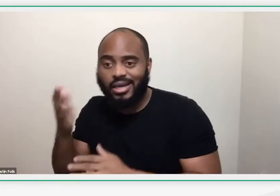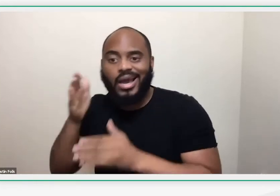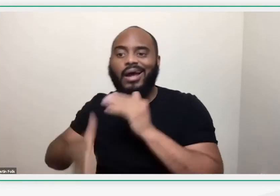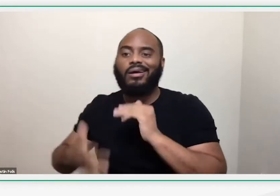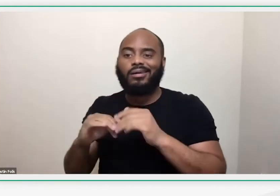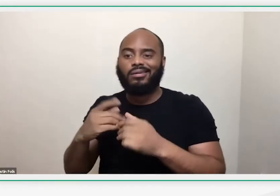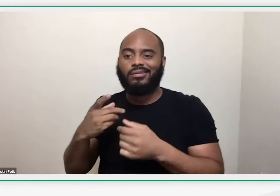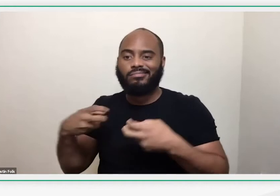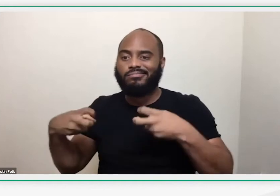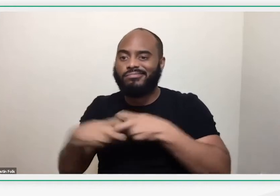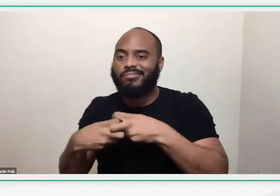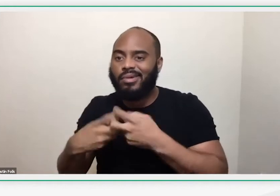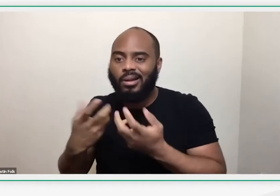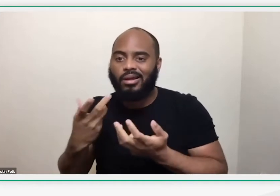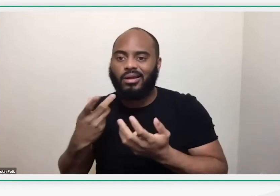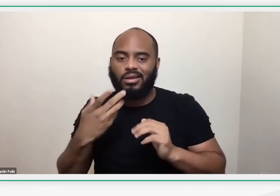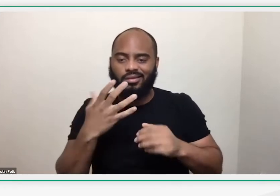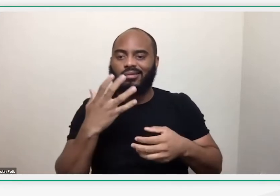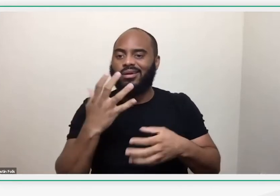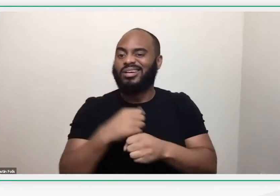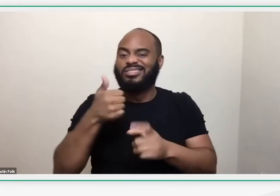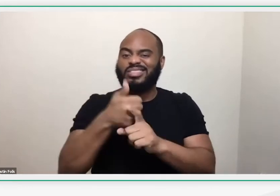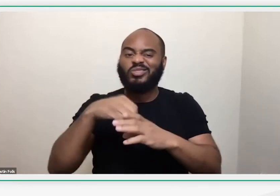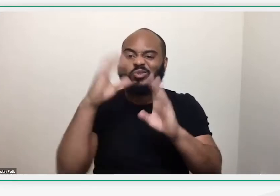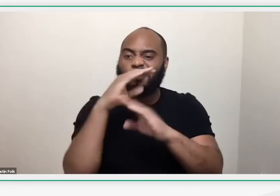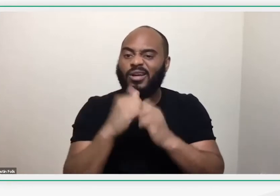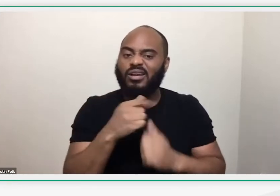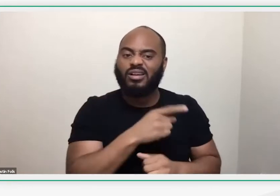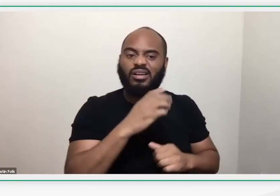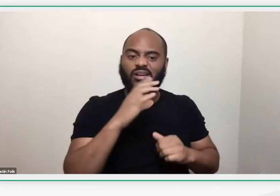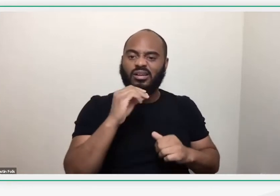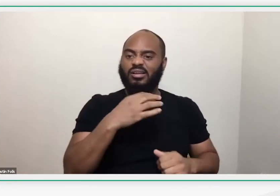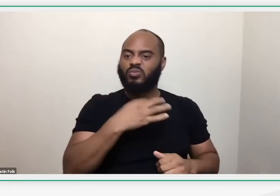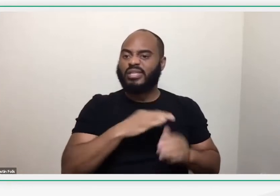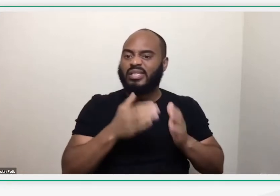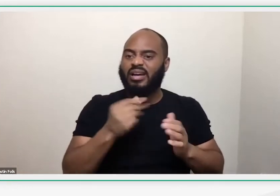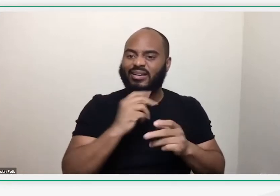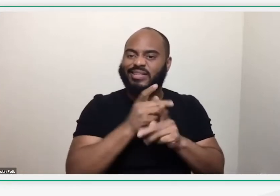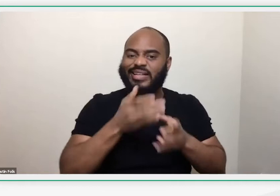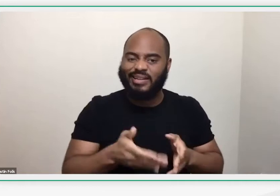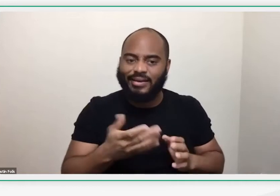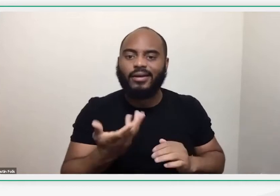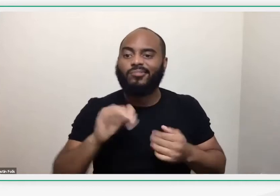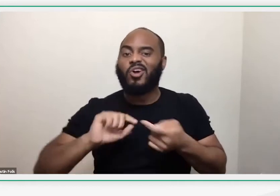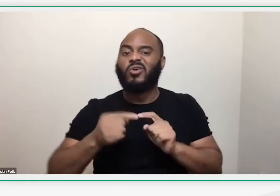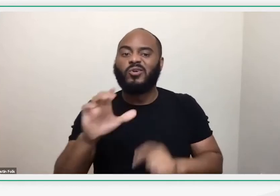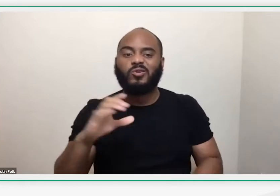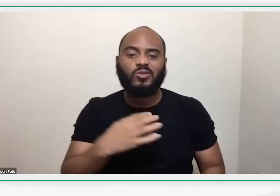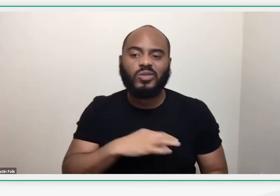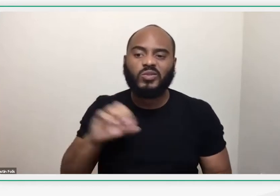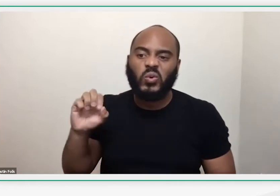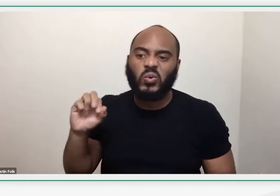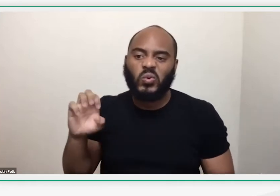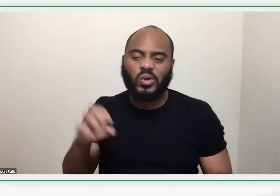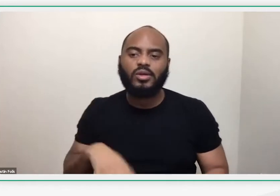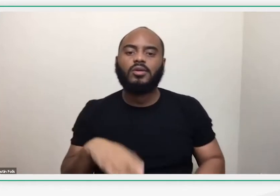we just neglect that aspect of our credit and we try to find other, much more difficult ways that risk